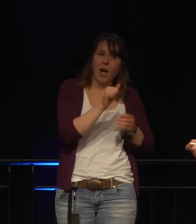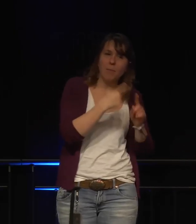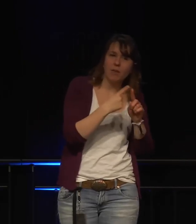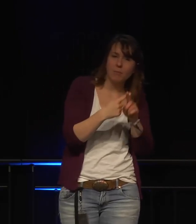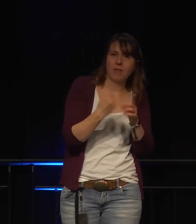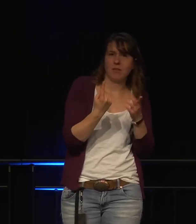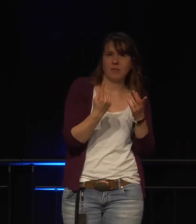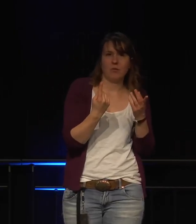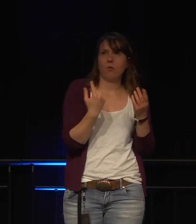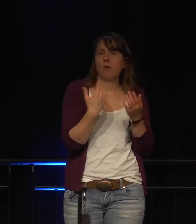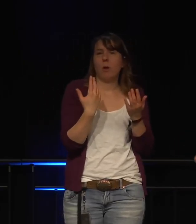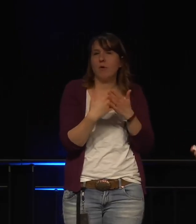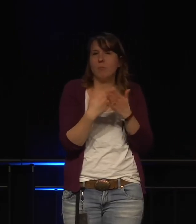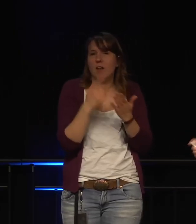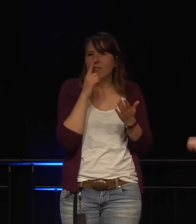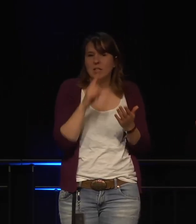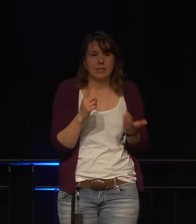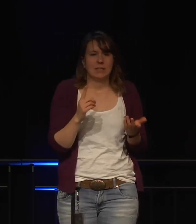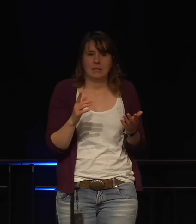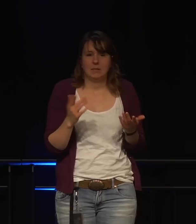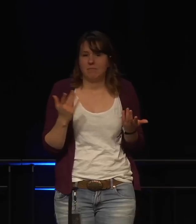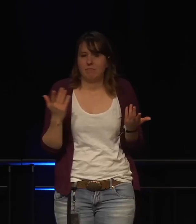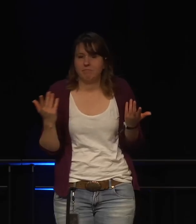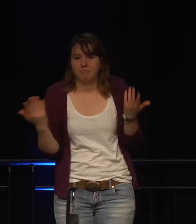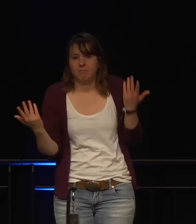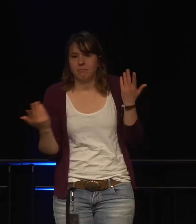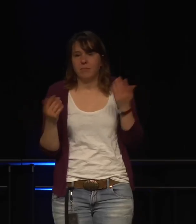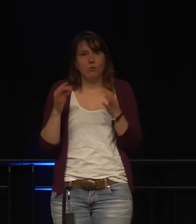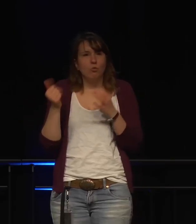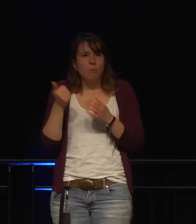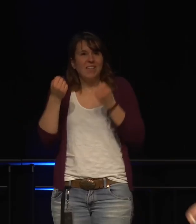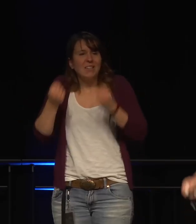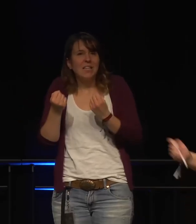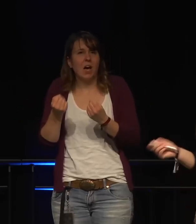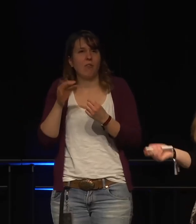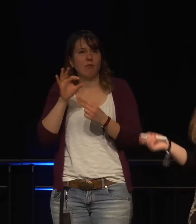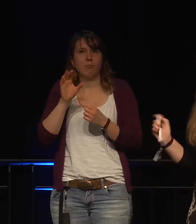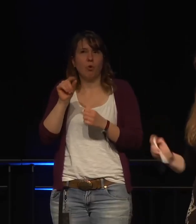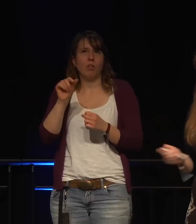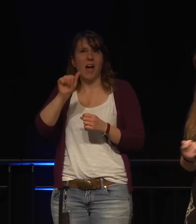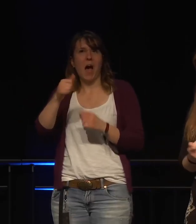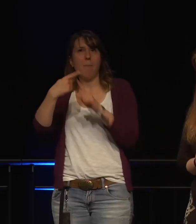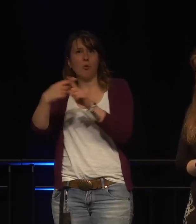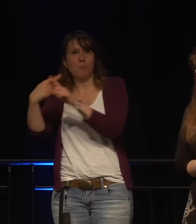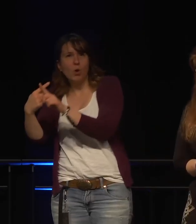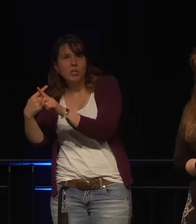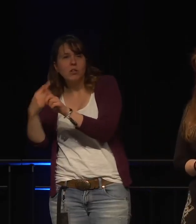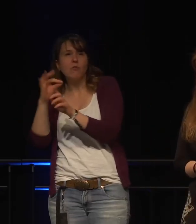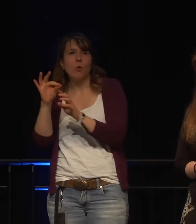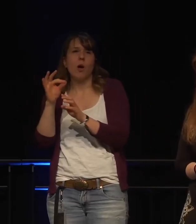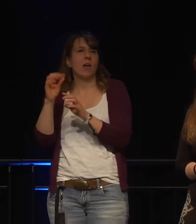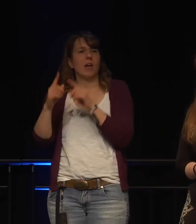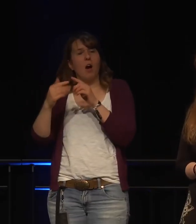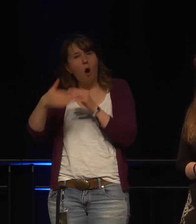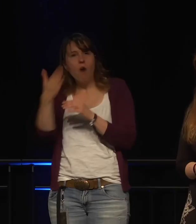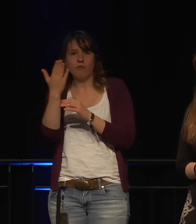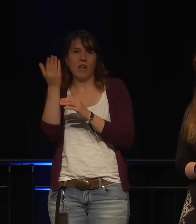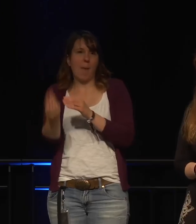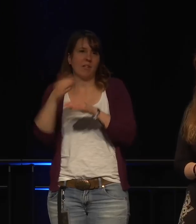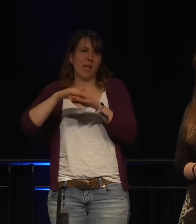When a device gets security updates for free for the next five years, it gets the